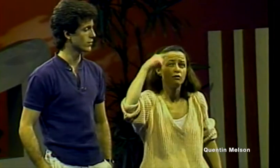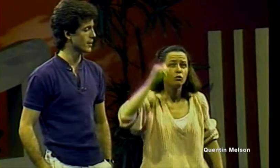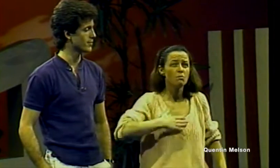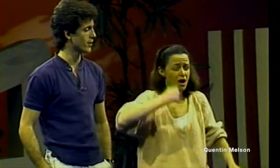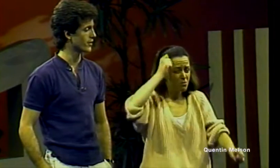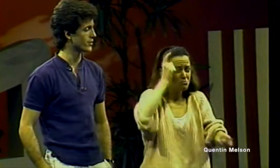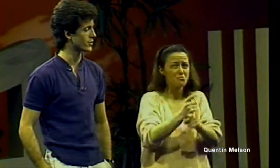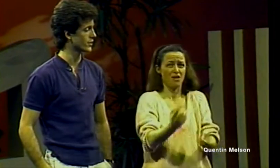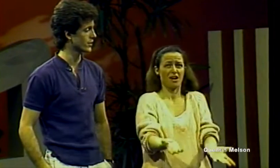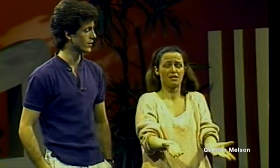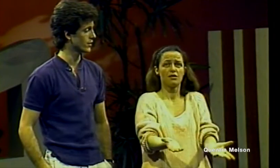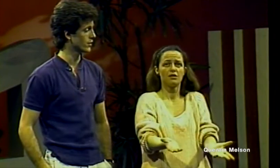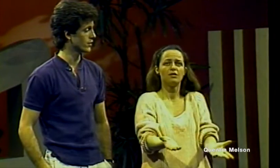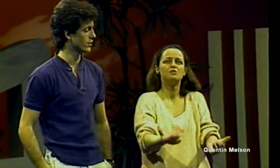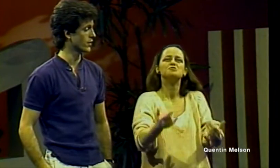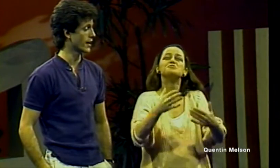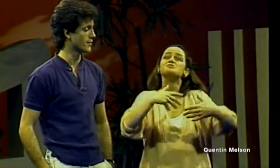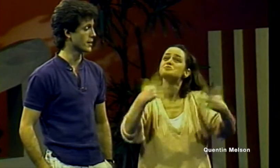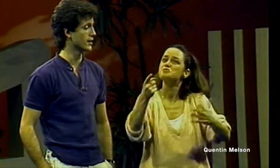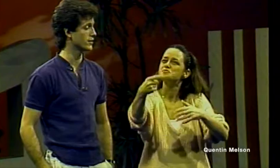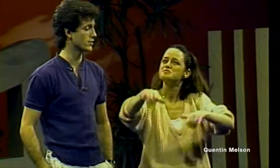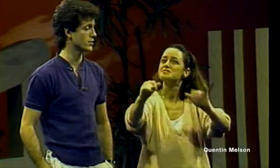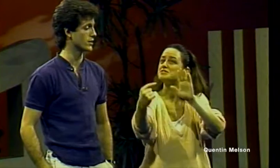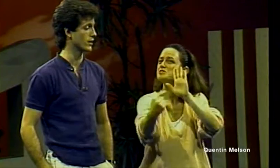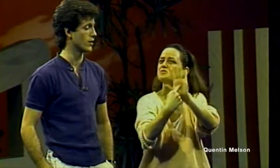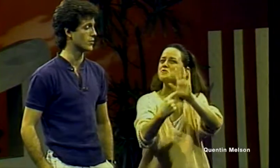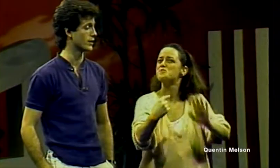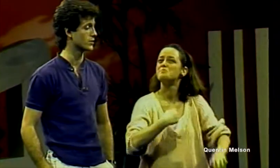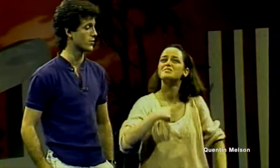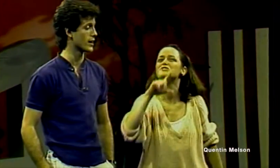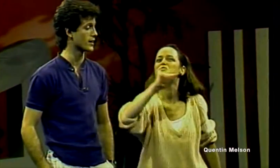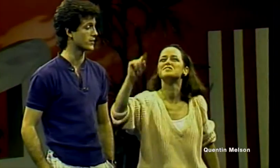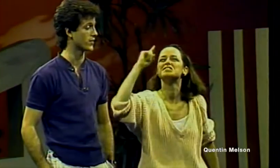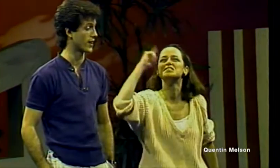my brother's. Now that means you still owe me 20 cents.